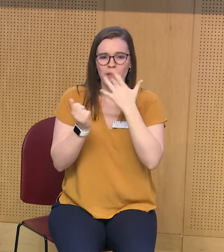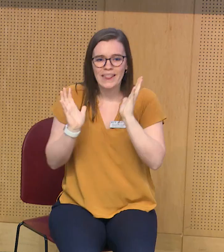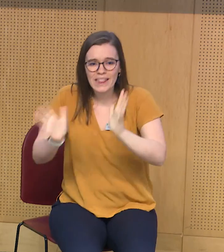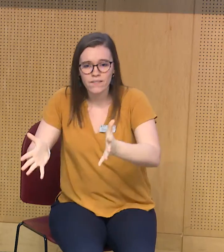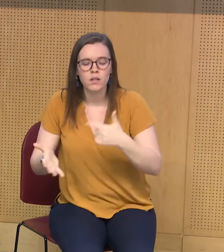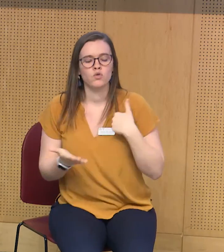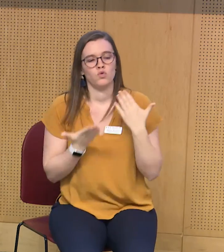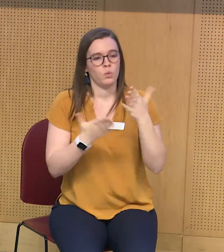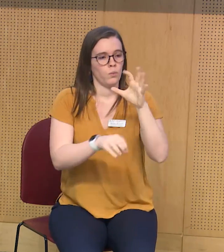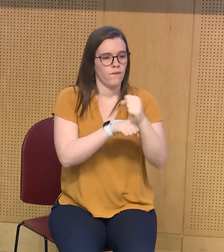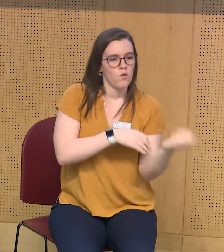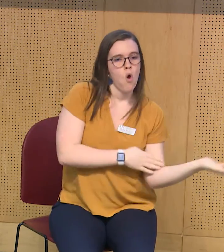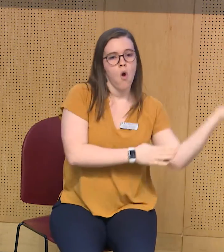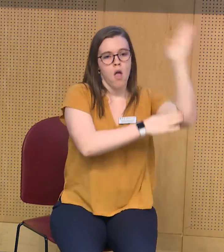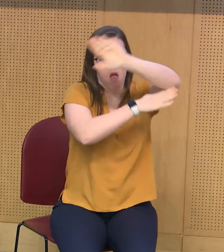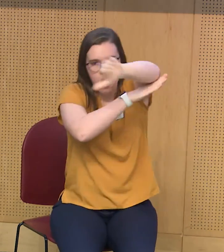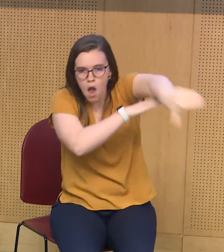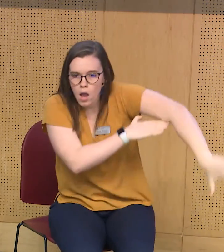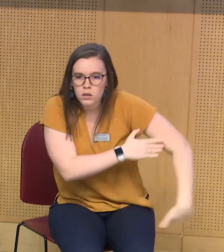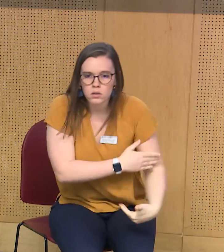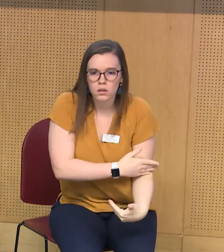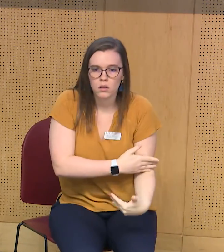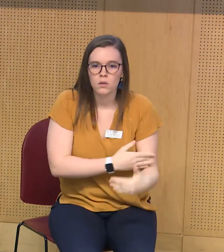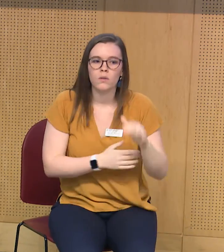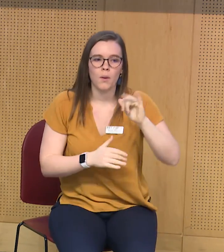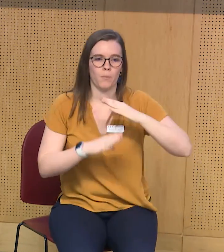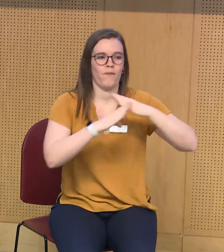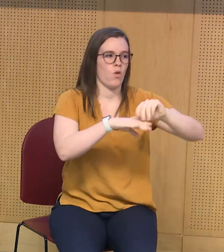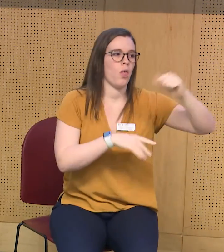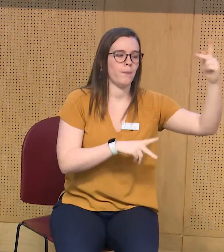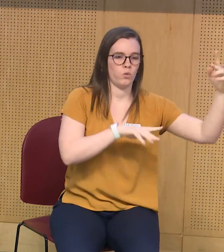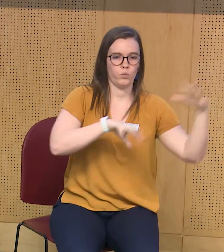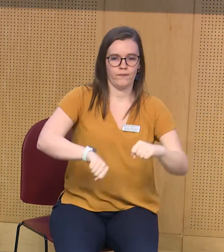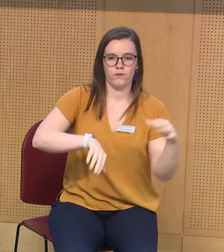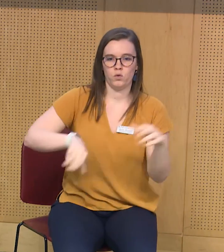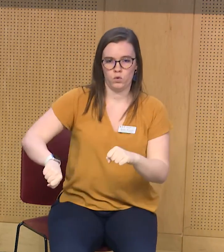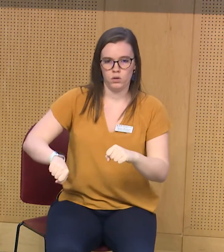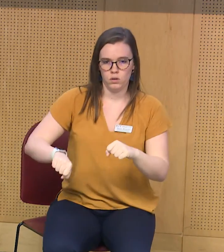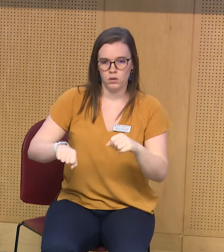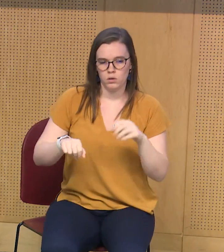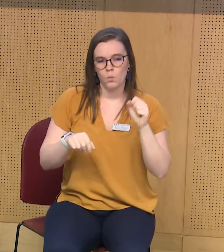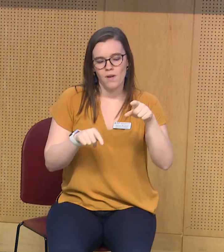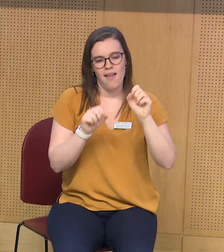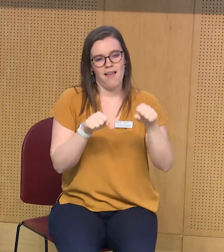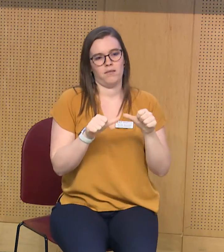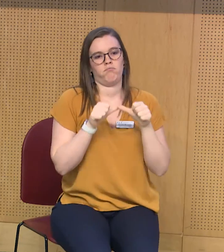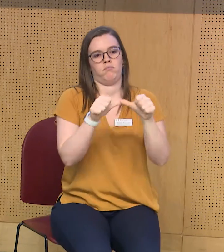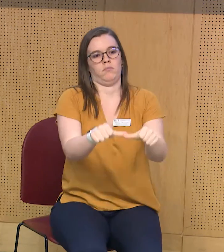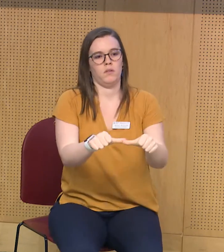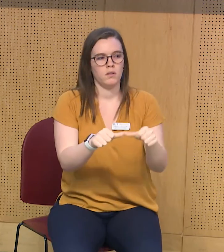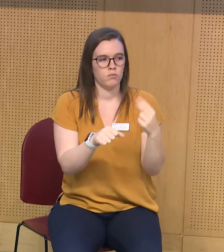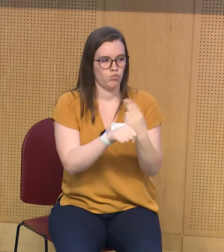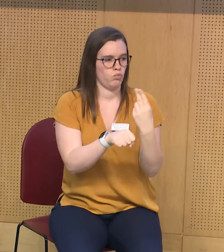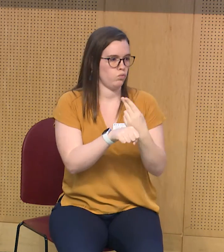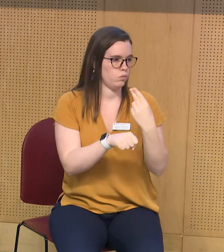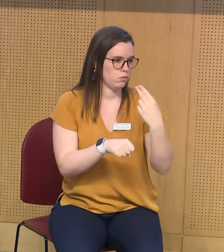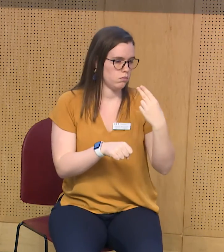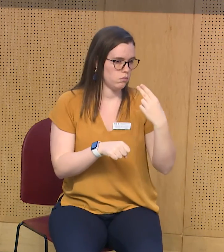stay. So make sure you reserve it all day and all night so you can keep the setup as is for the next